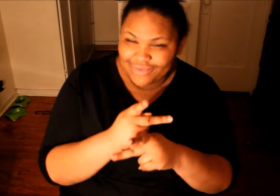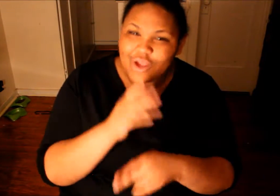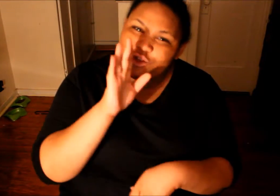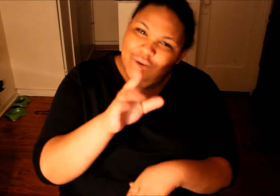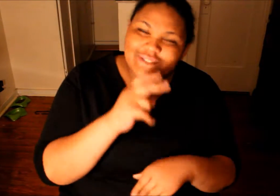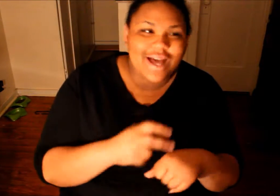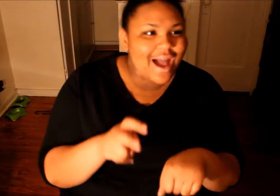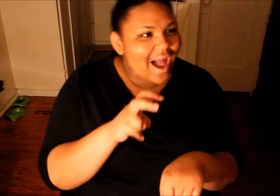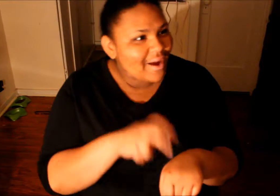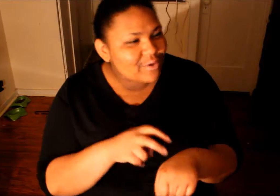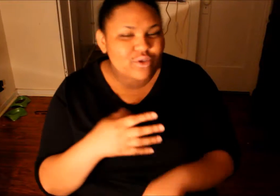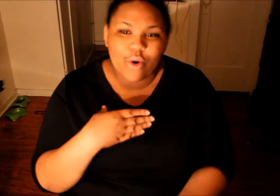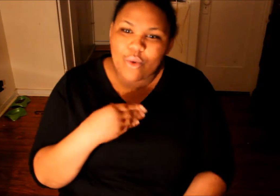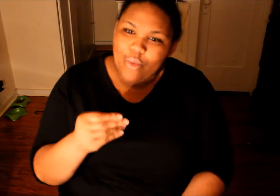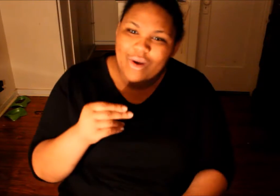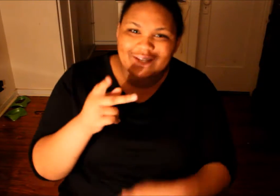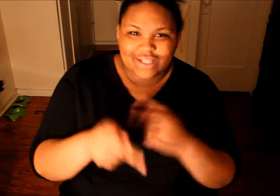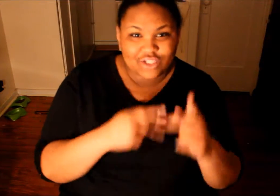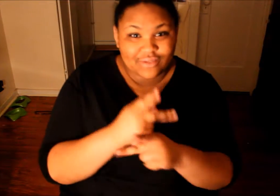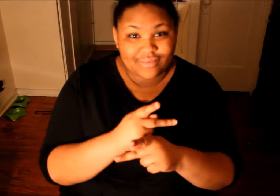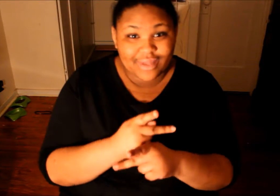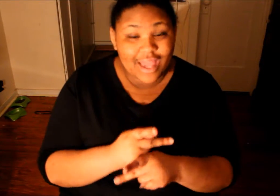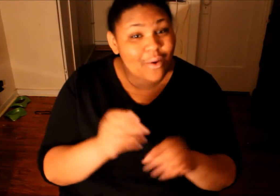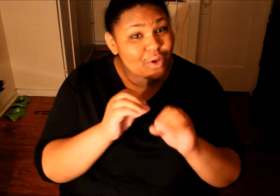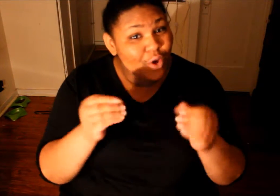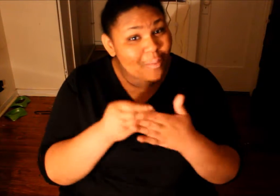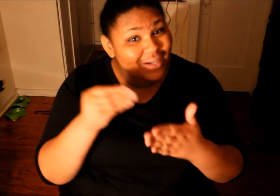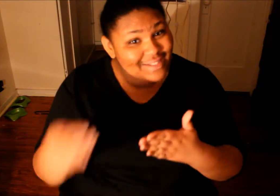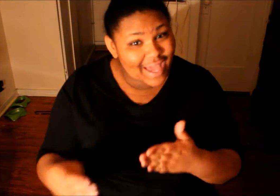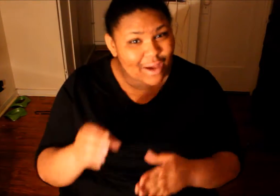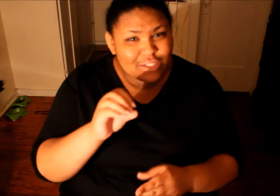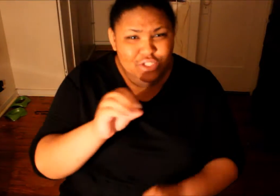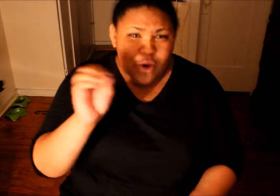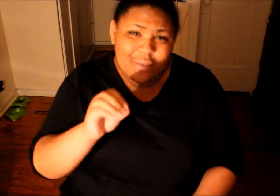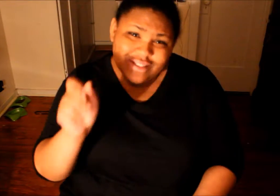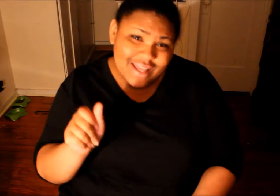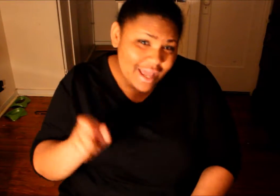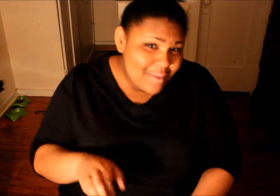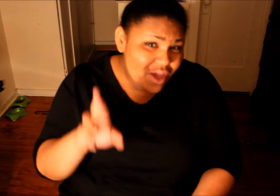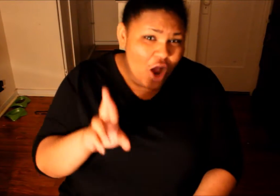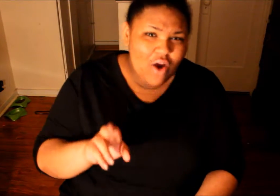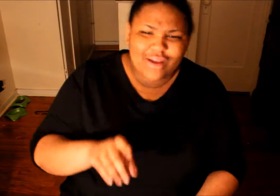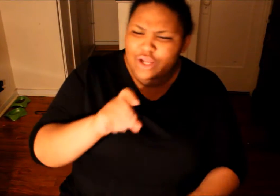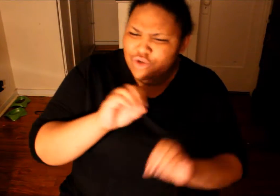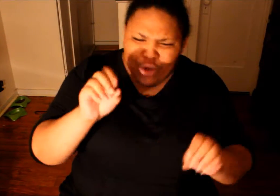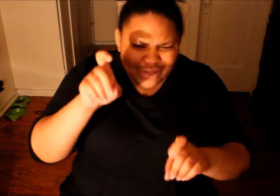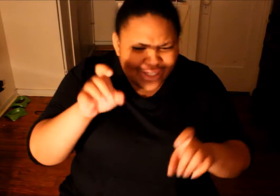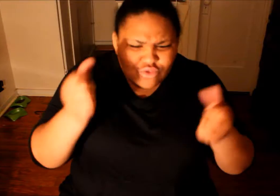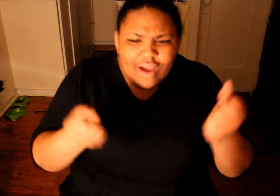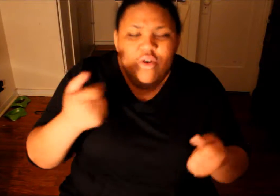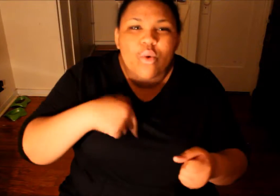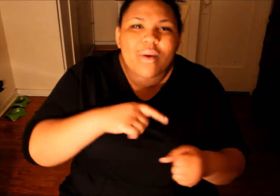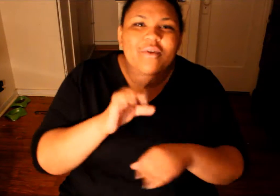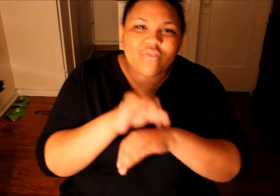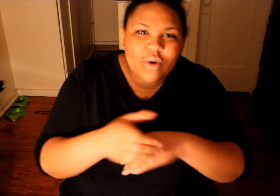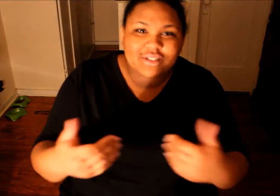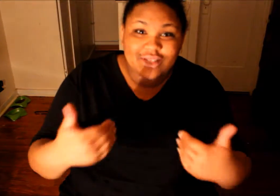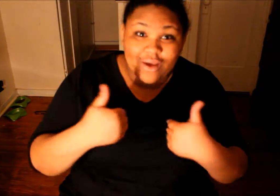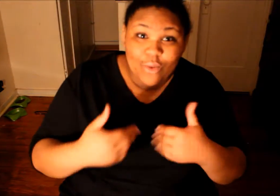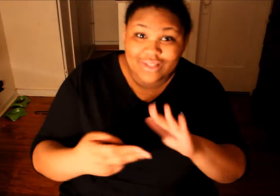the Irish or white edition. And with no money down, 0% APR, and no test drive, we were forced to own these cars for